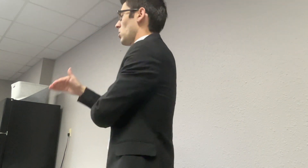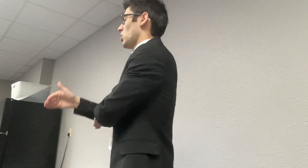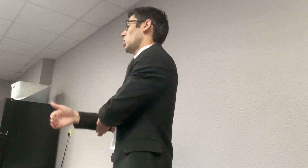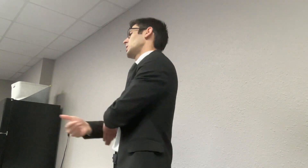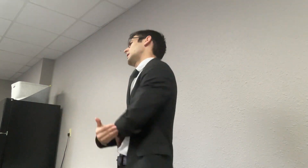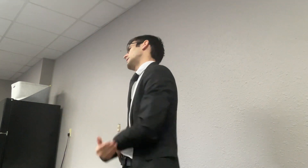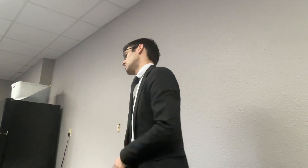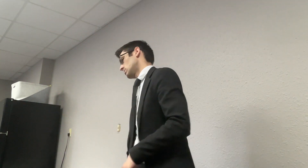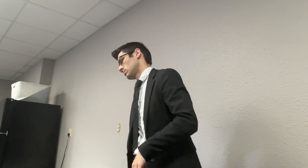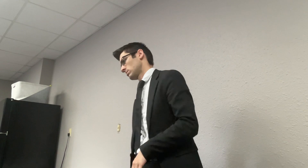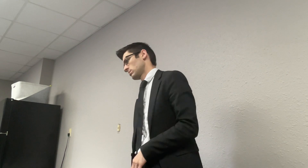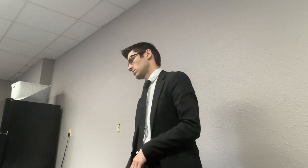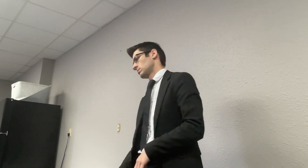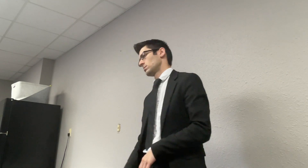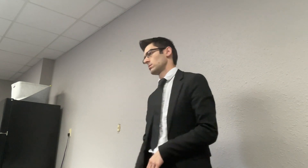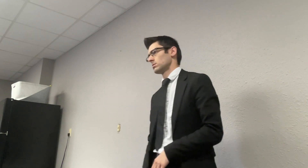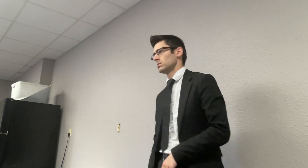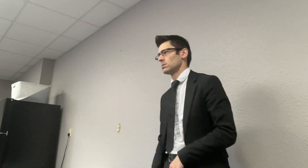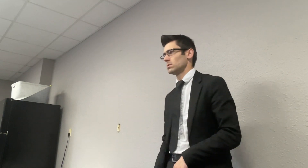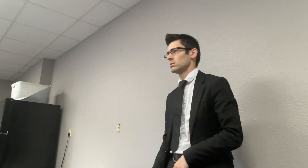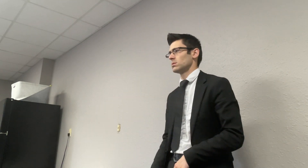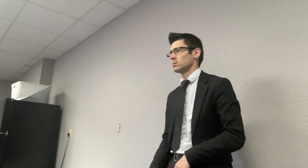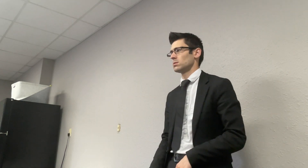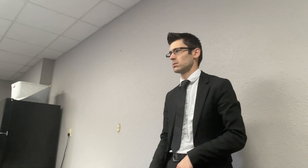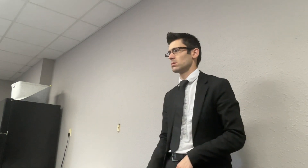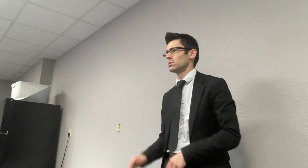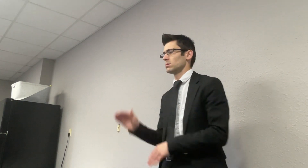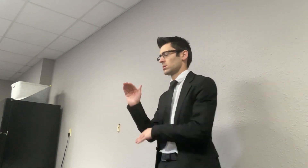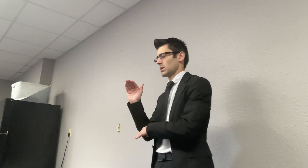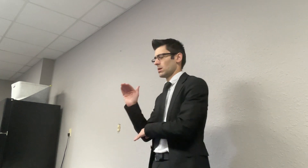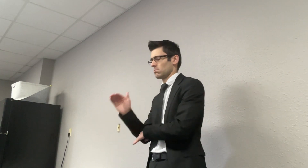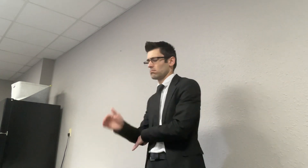All night. like having a baby.